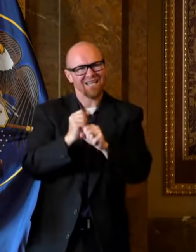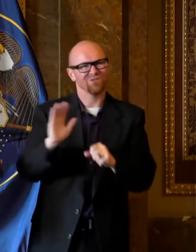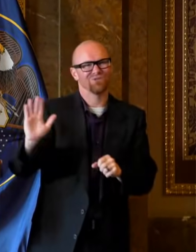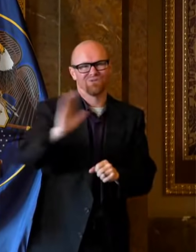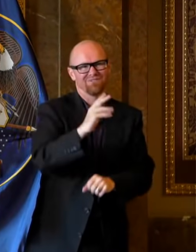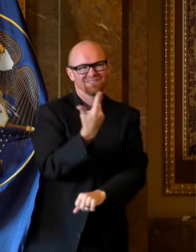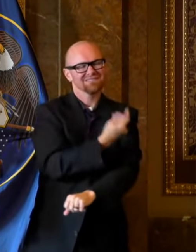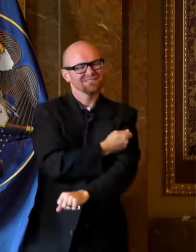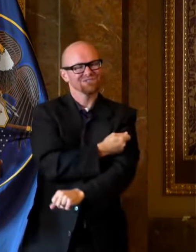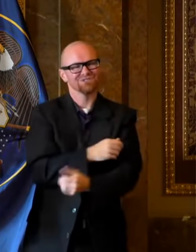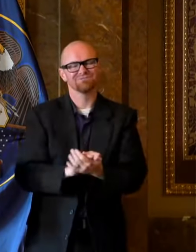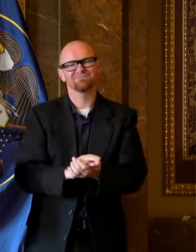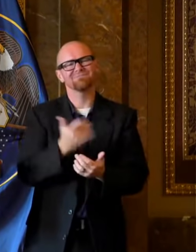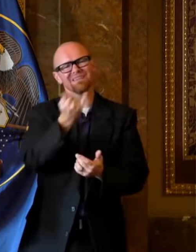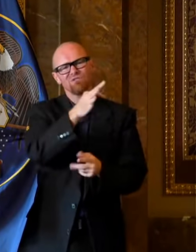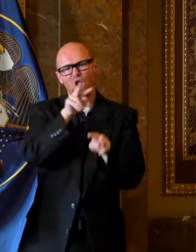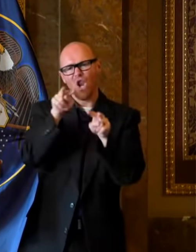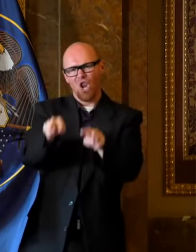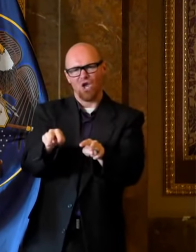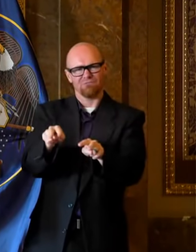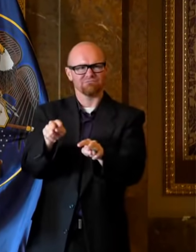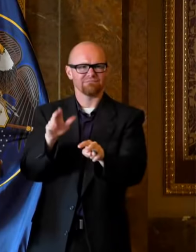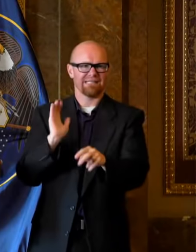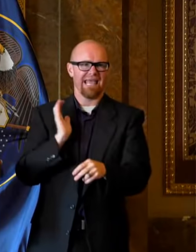look at the history of the pandemic,